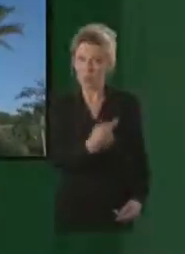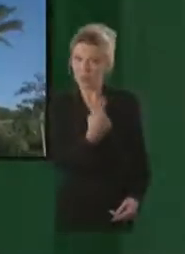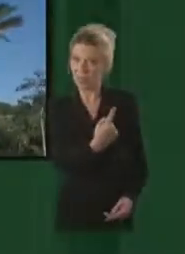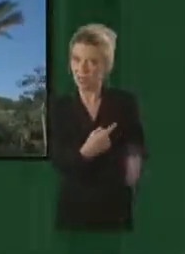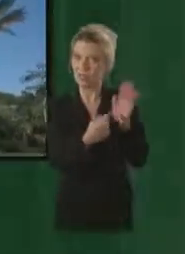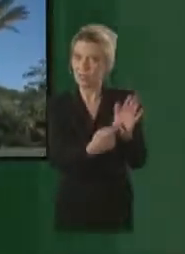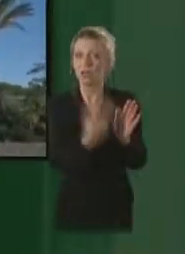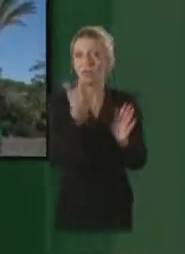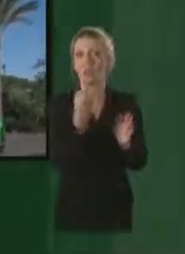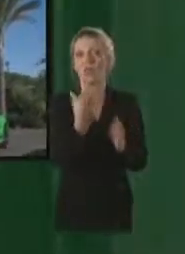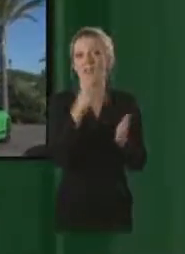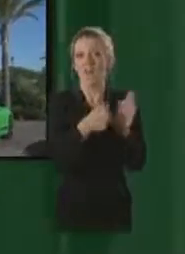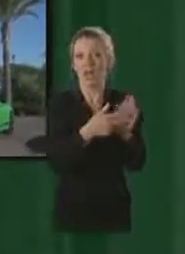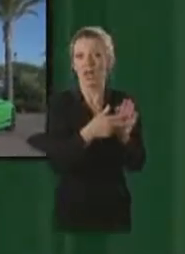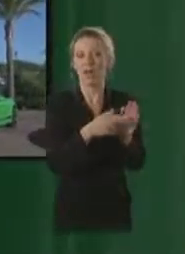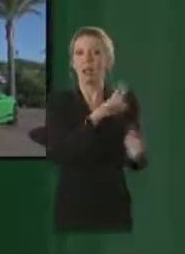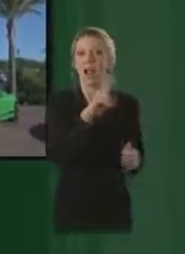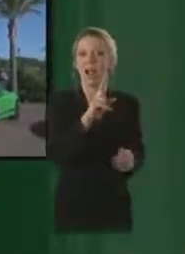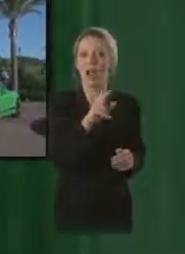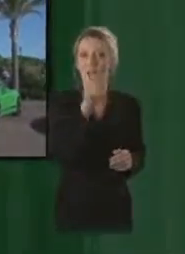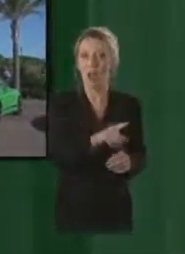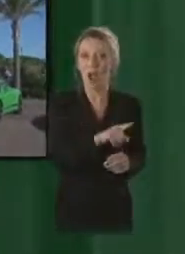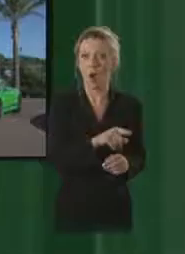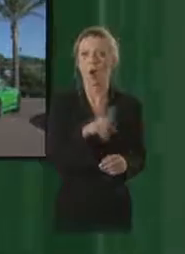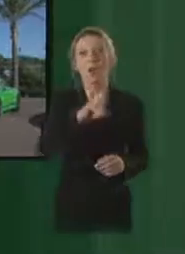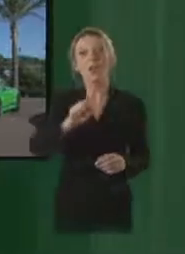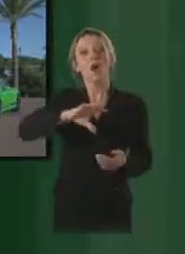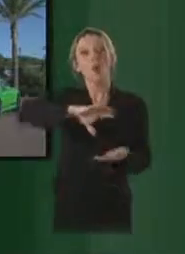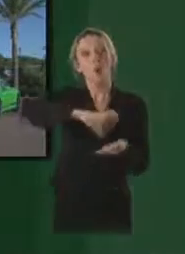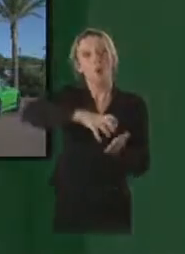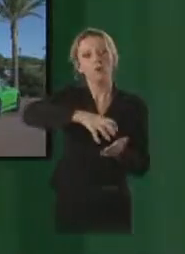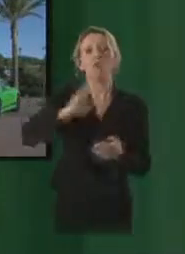The Cayman appears in three new colors, Riviera Blue, U.S. Orange and Signal Green.